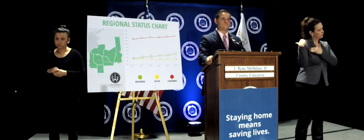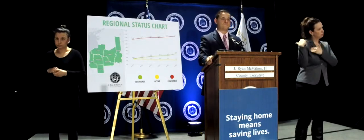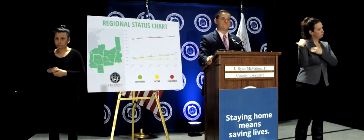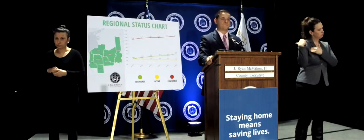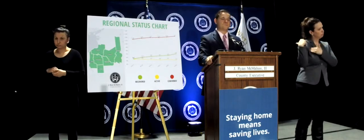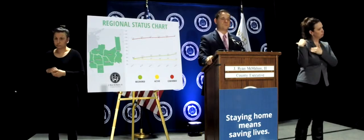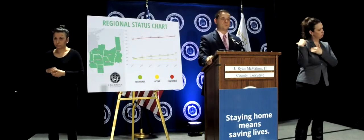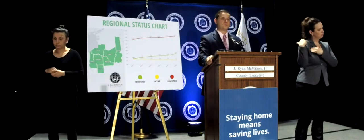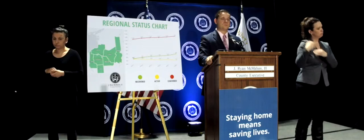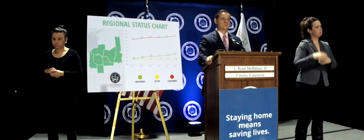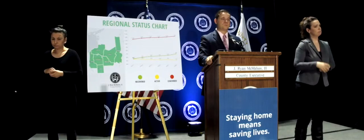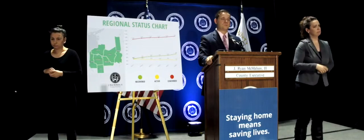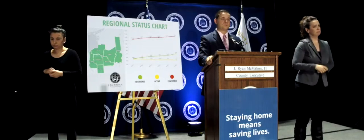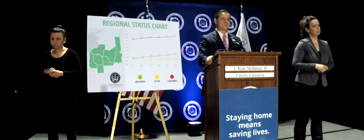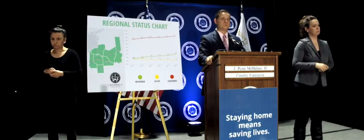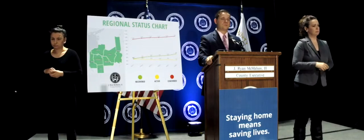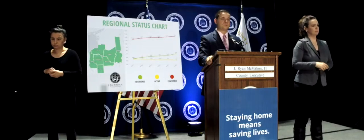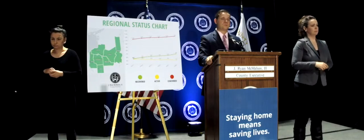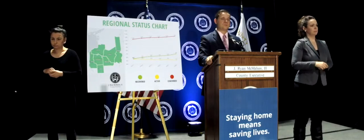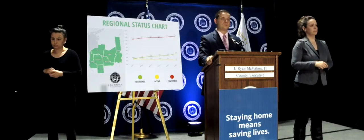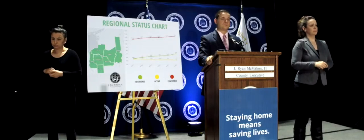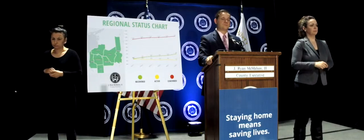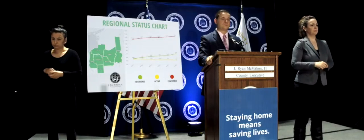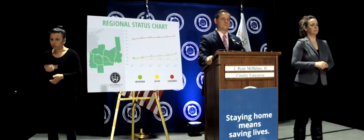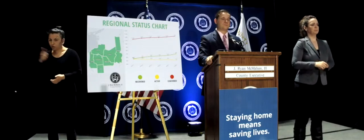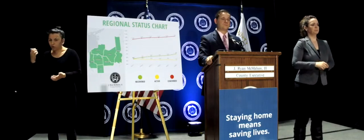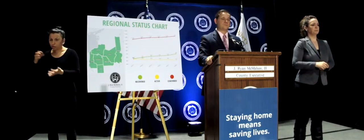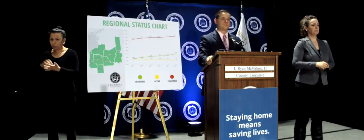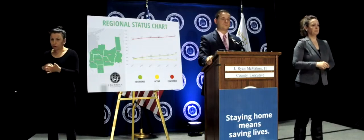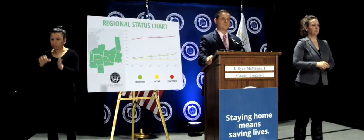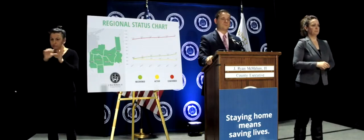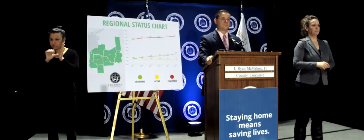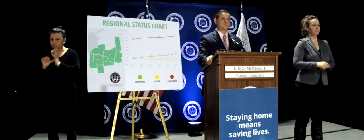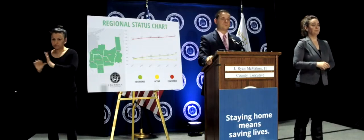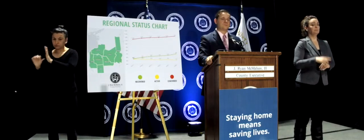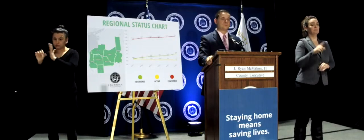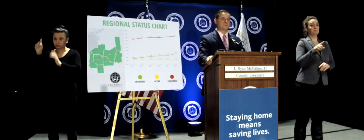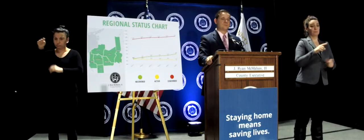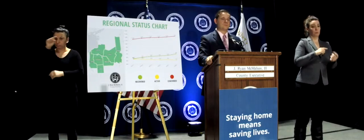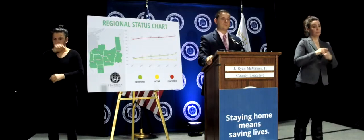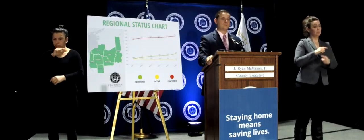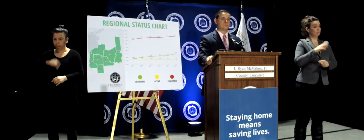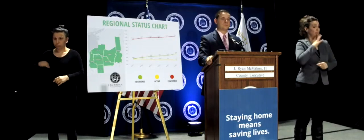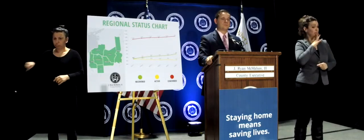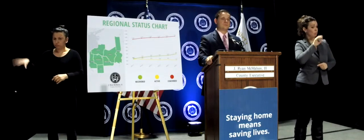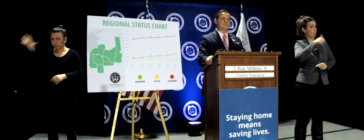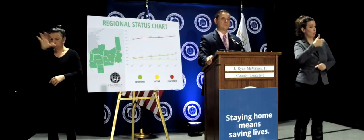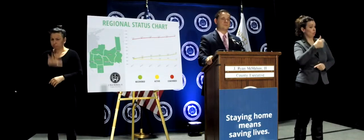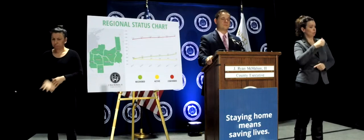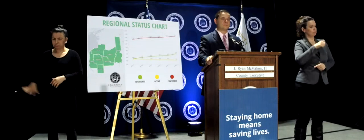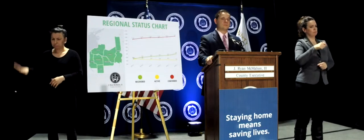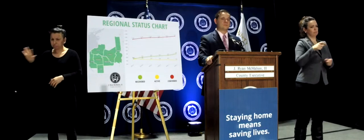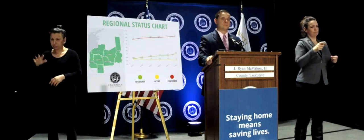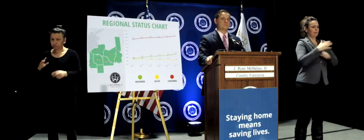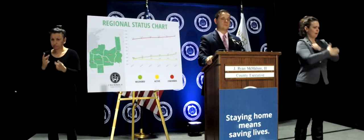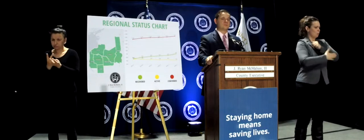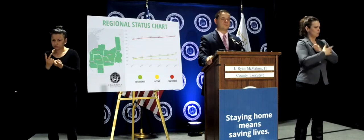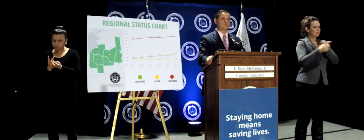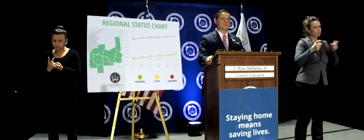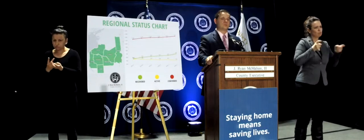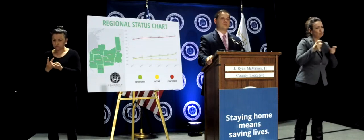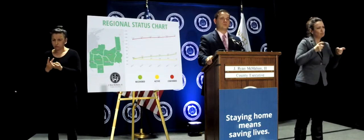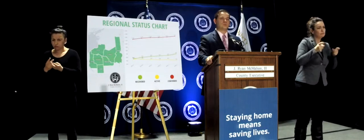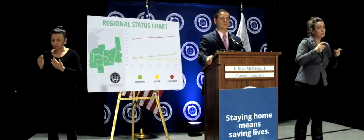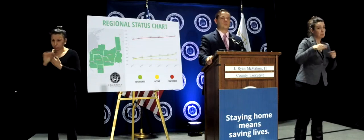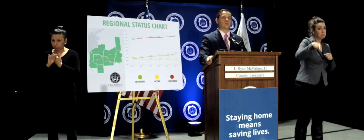leaders in this region, when the health commissioners talk, are all the counties at about the same place, or does one county, from